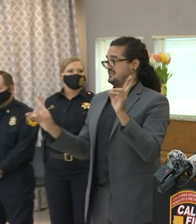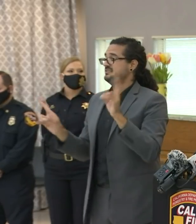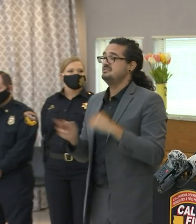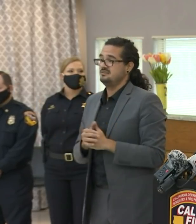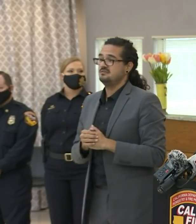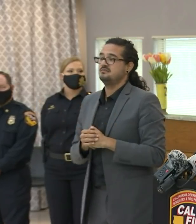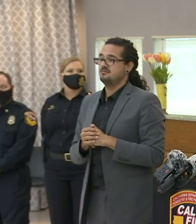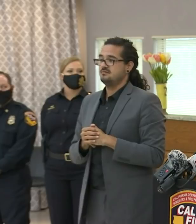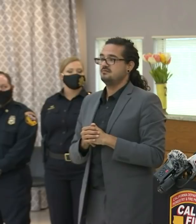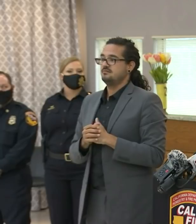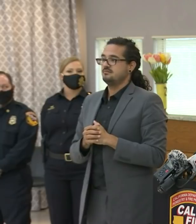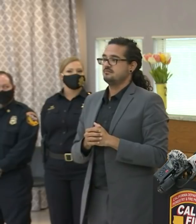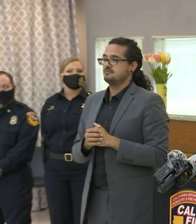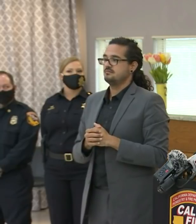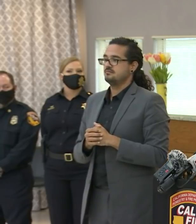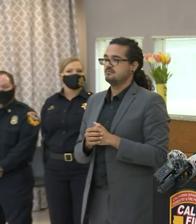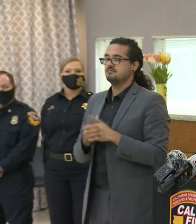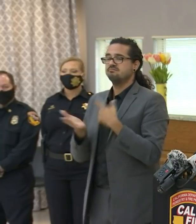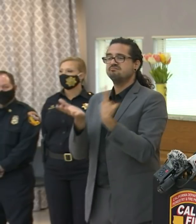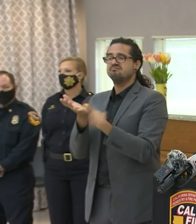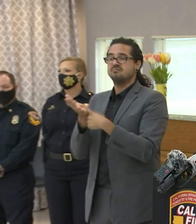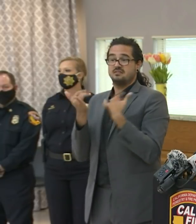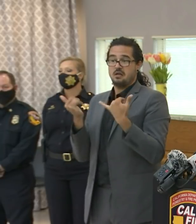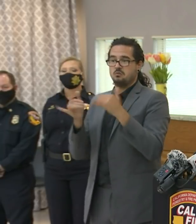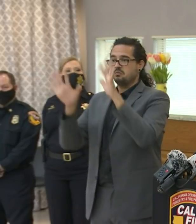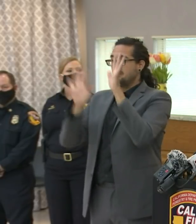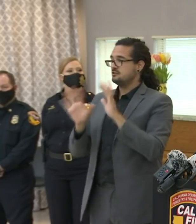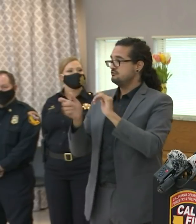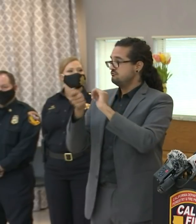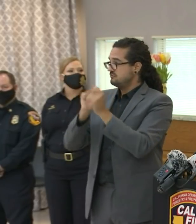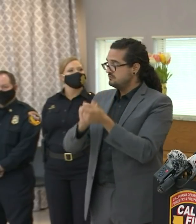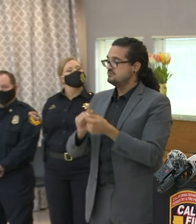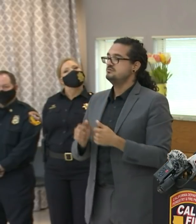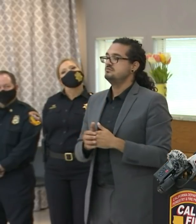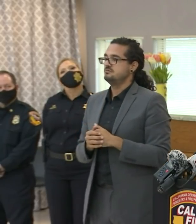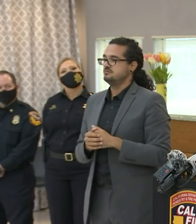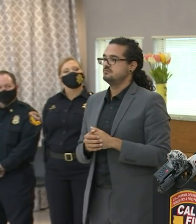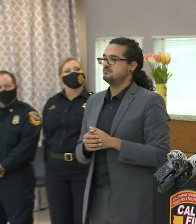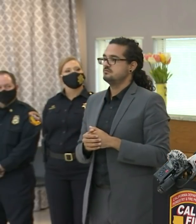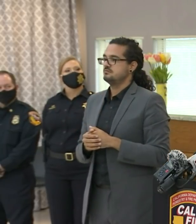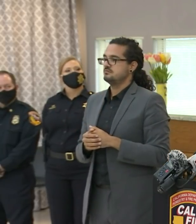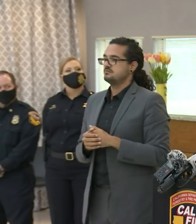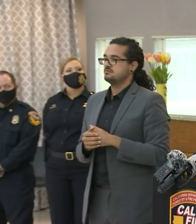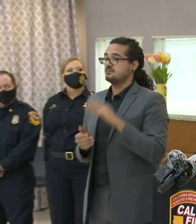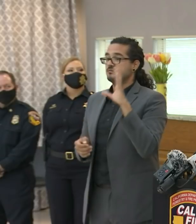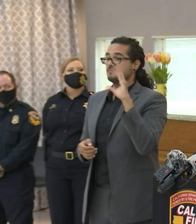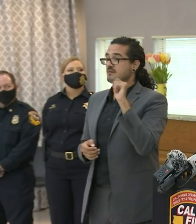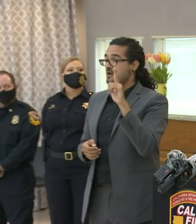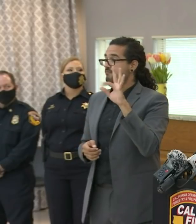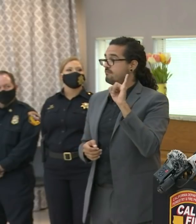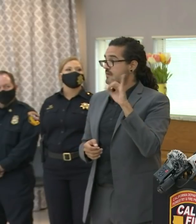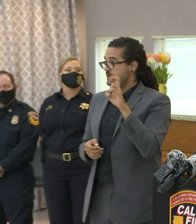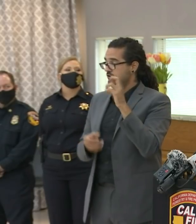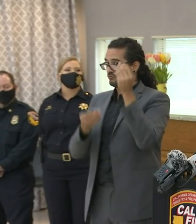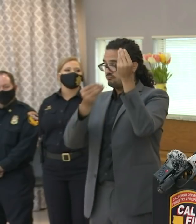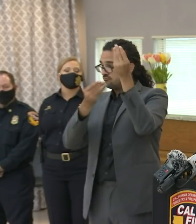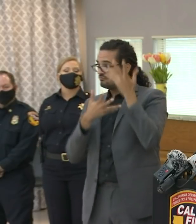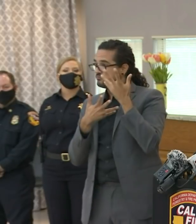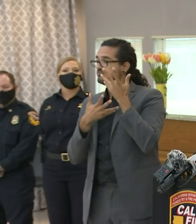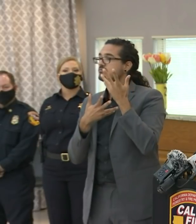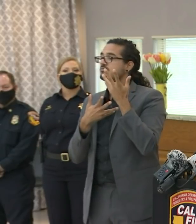Again, our deputies are still reporting. As is CAL FIRE is reporting to us, there are still people in the area